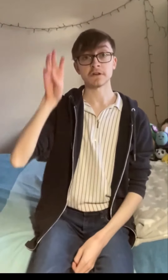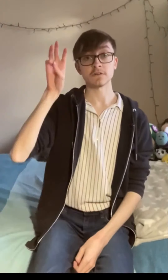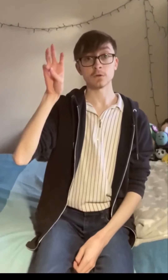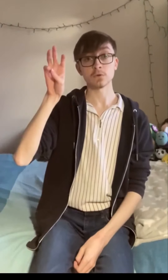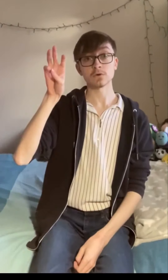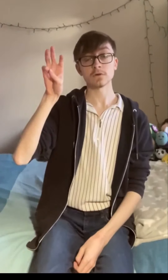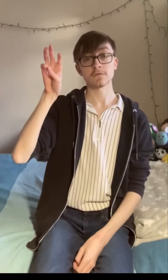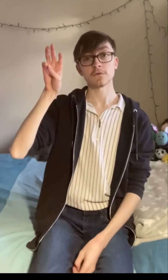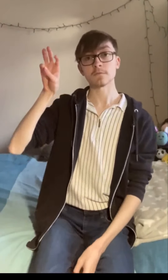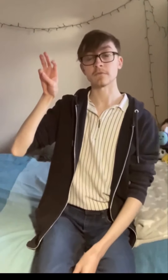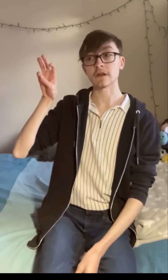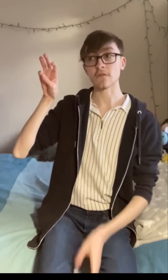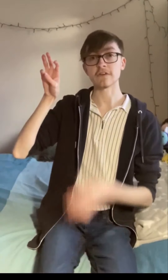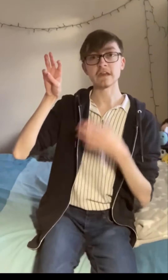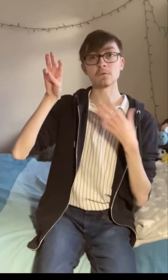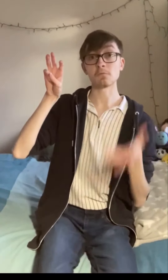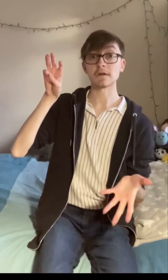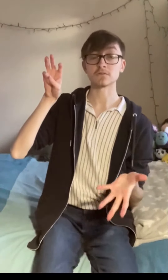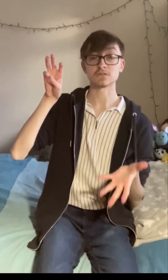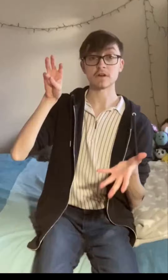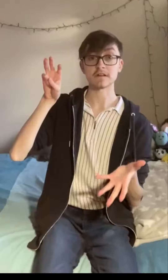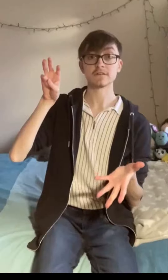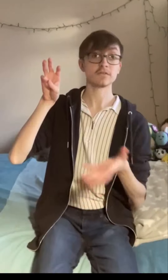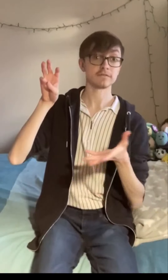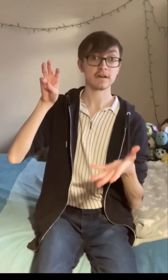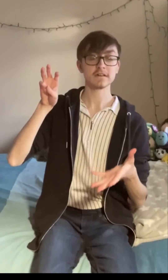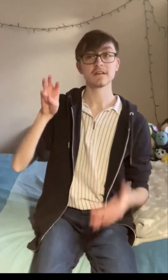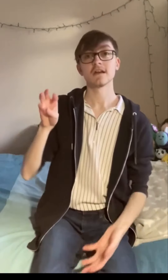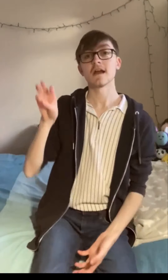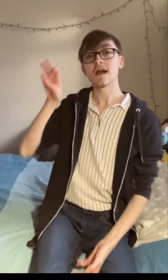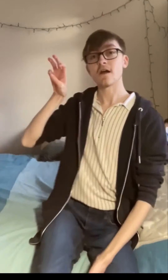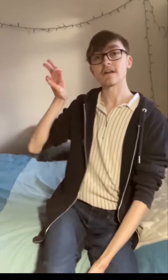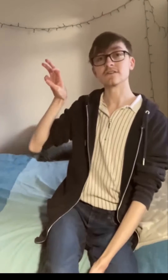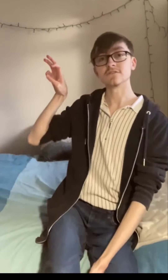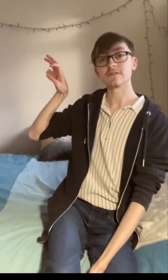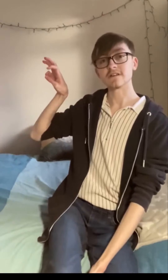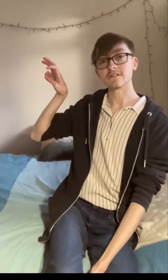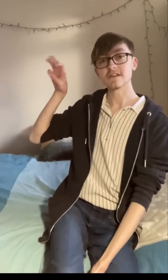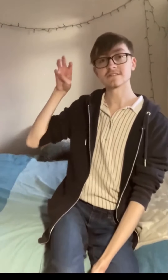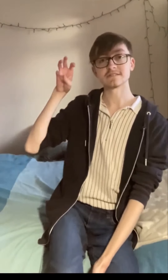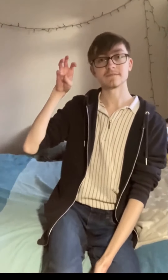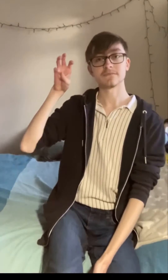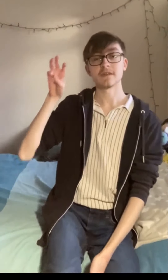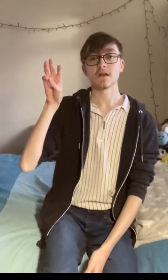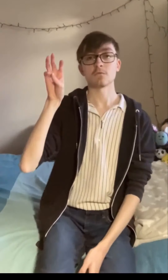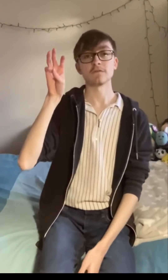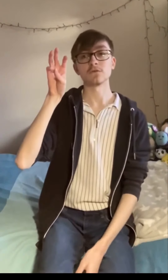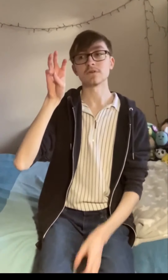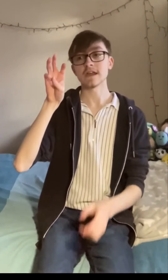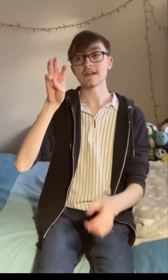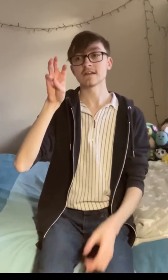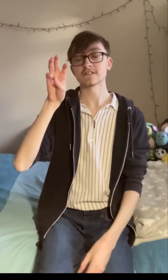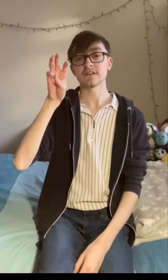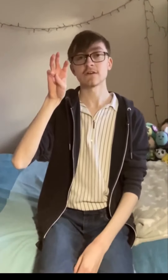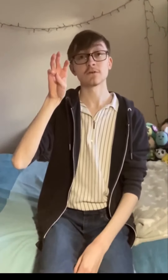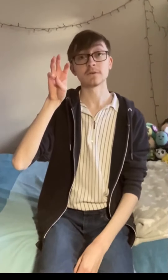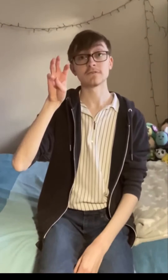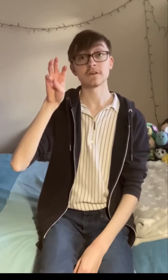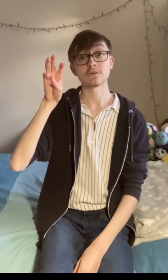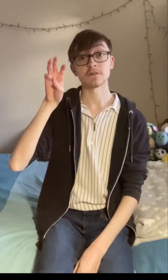the claw from like the Wales dragon on the flag, and you do it like this, with your index finger, your middle finger, and your ring